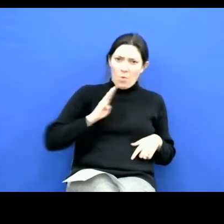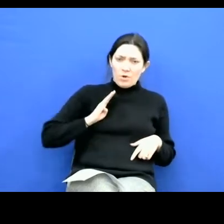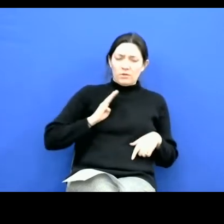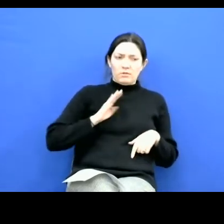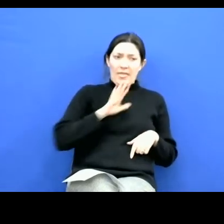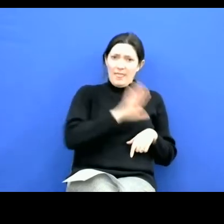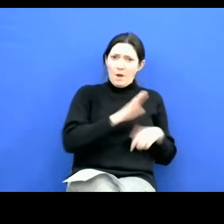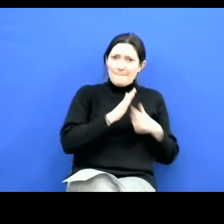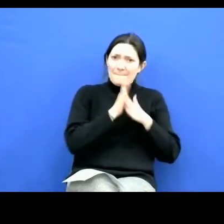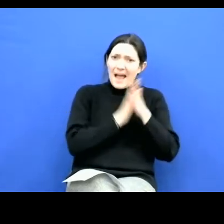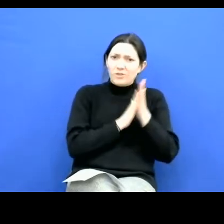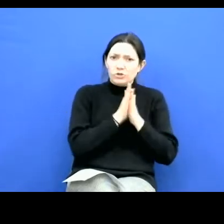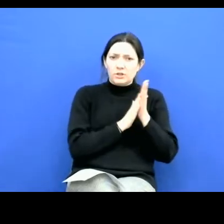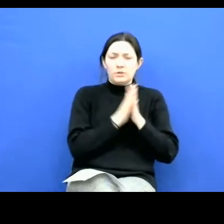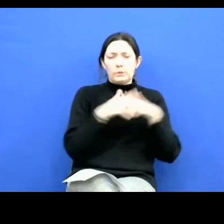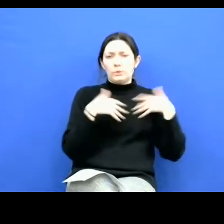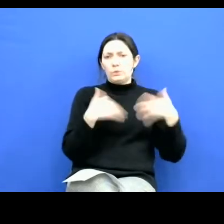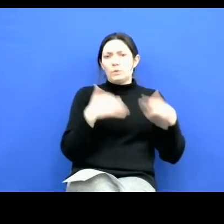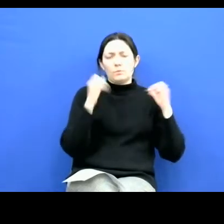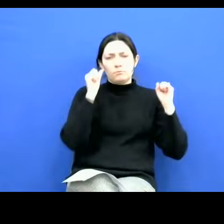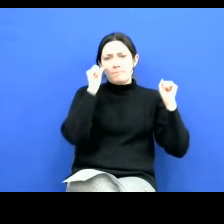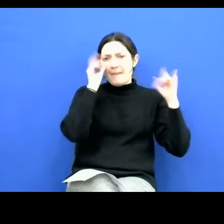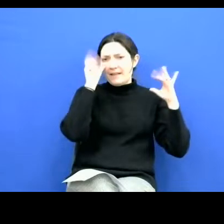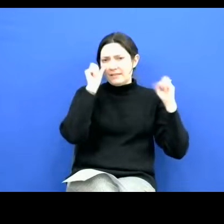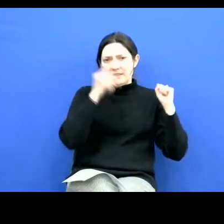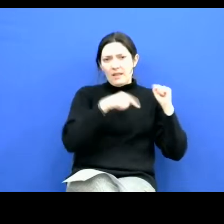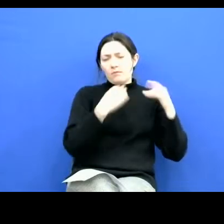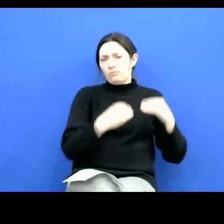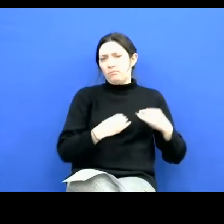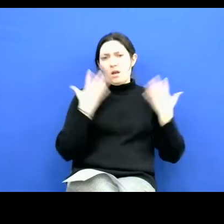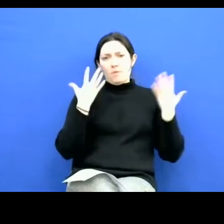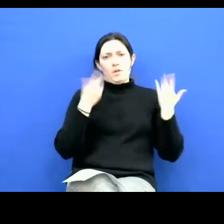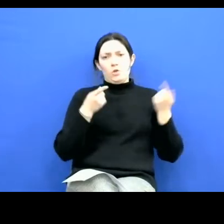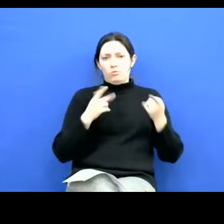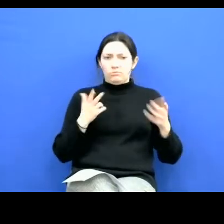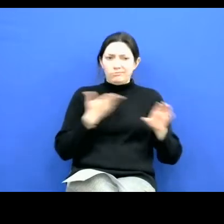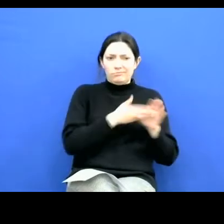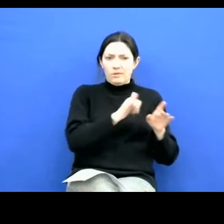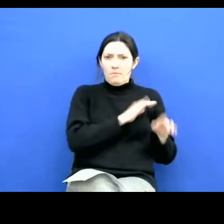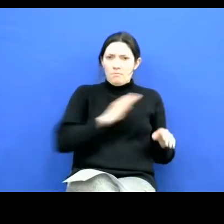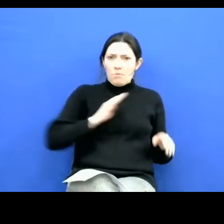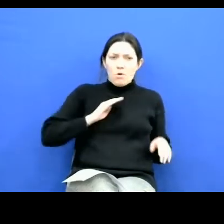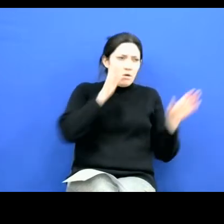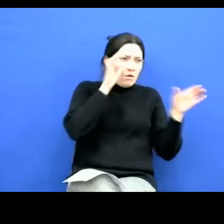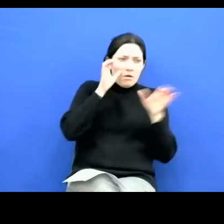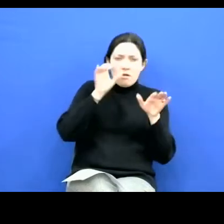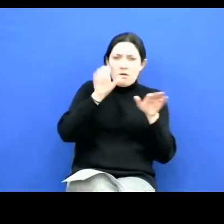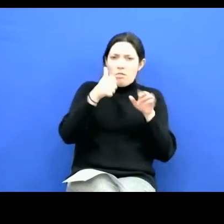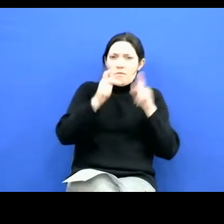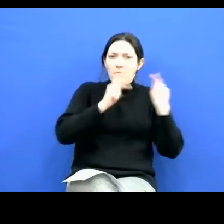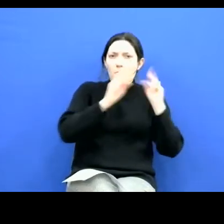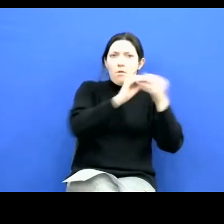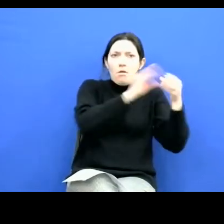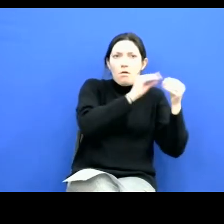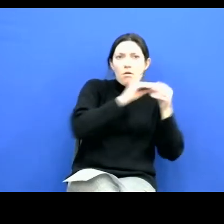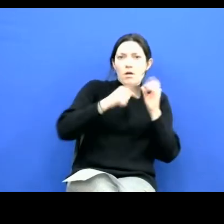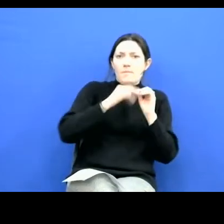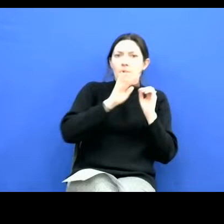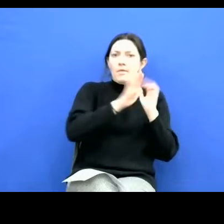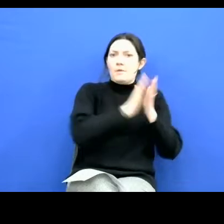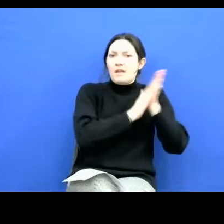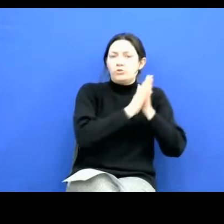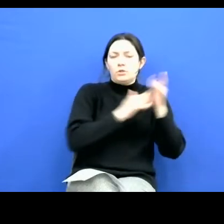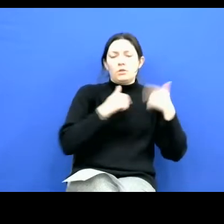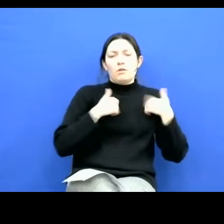incredible. And it's just been so inspiring to me to sit on these boards and just listen to these people. And I've learned so